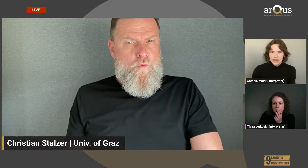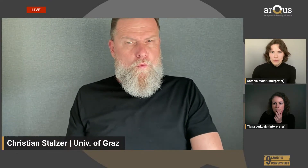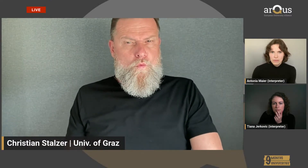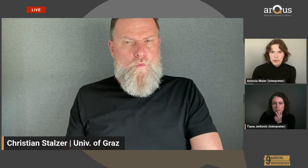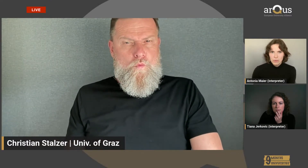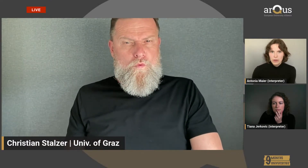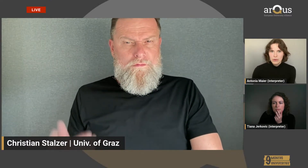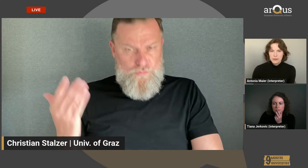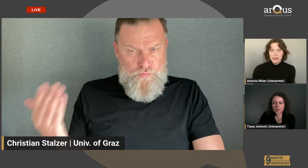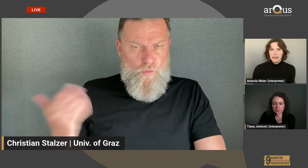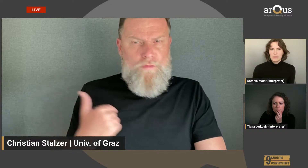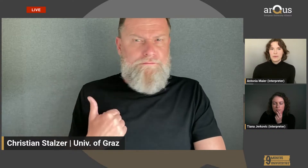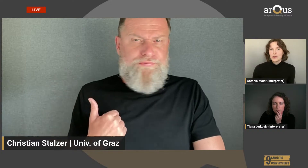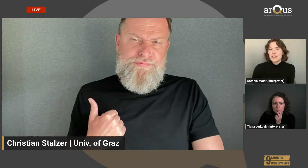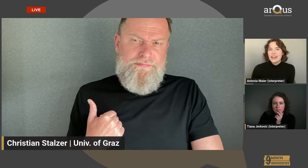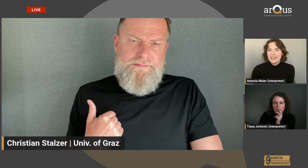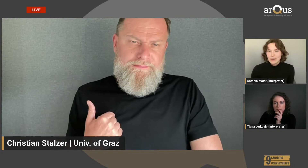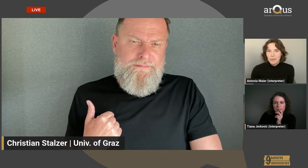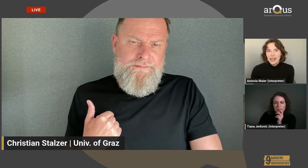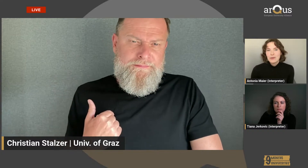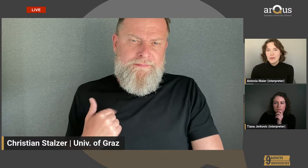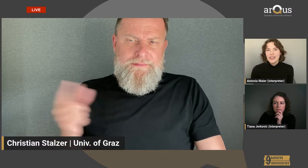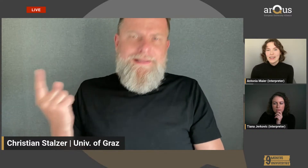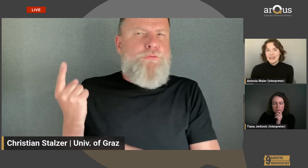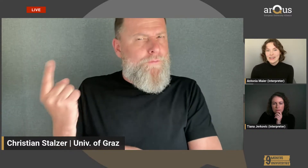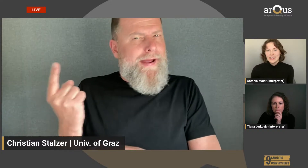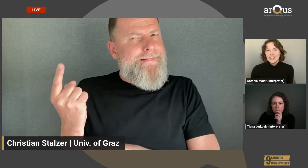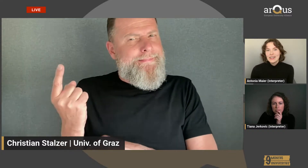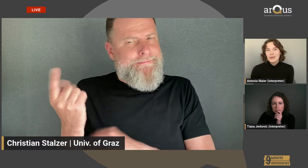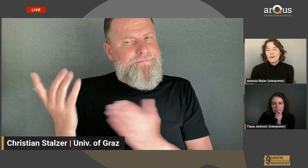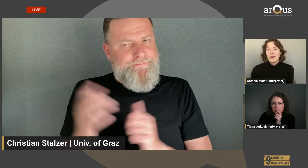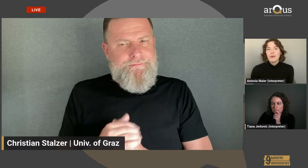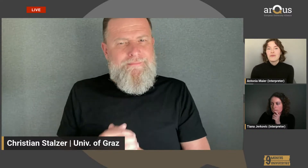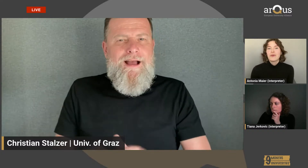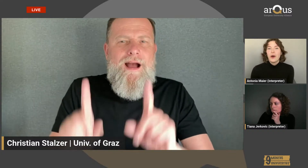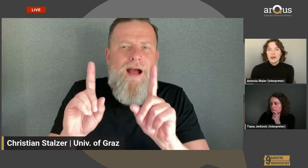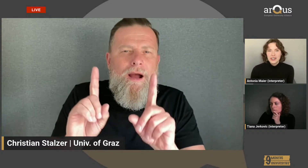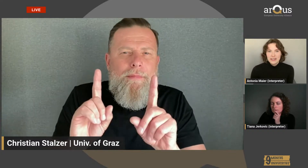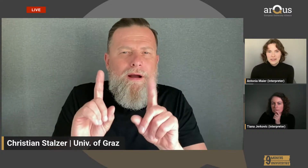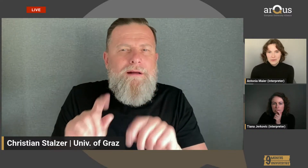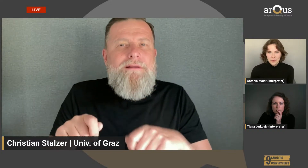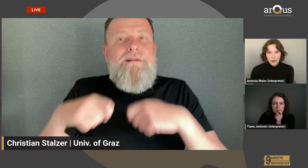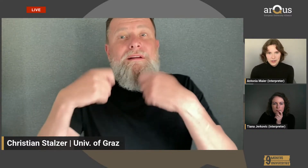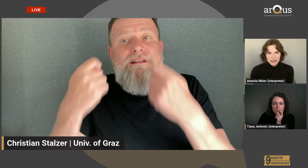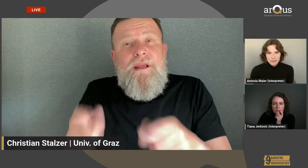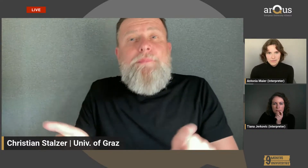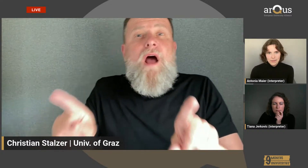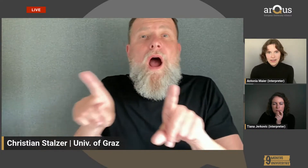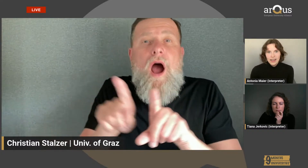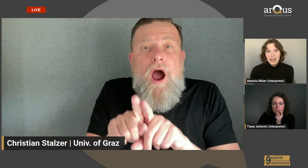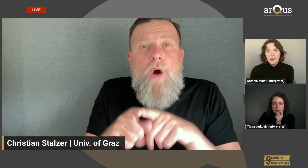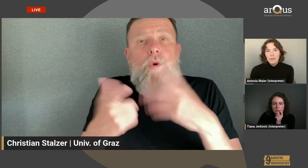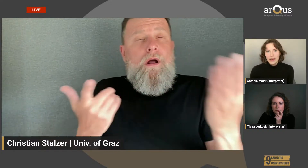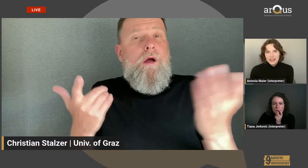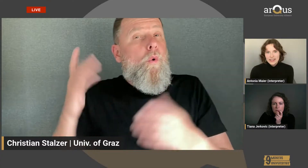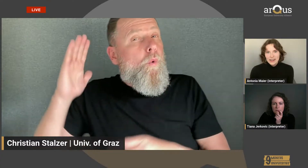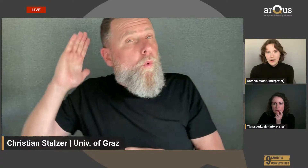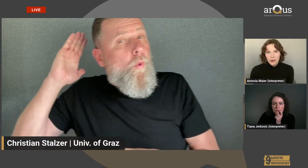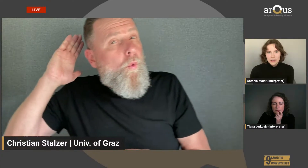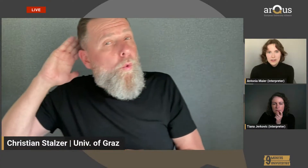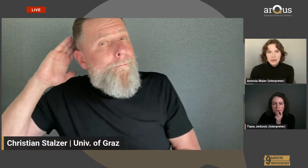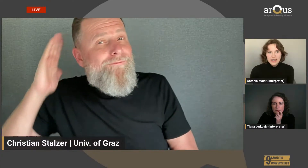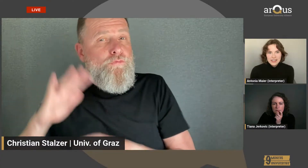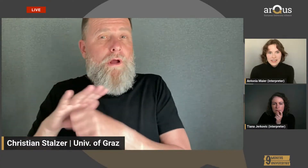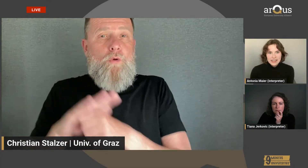normal way, we speak. So that might be a form of conscious autism. But there